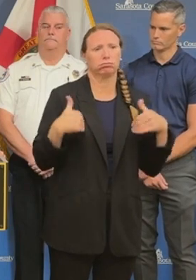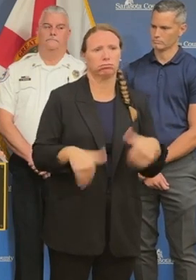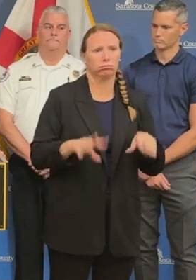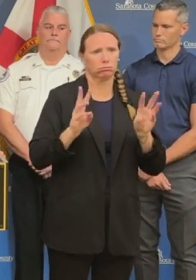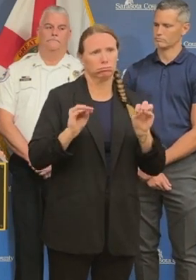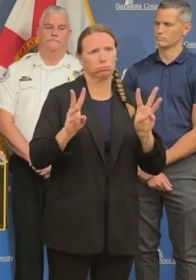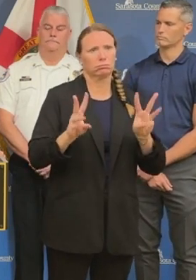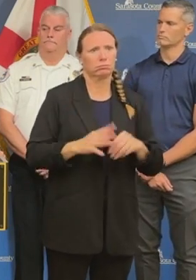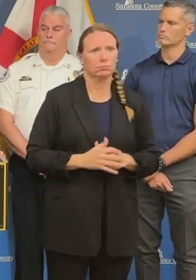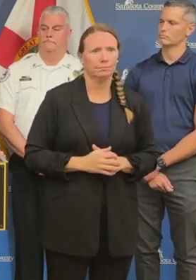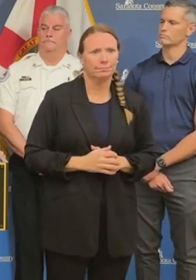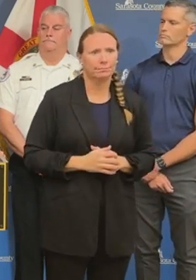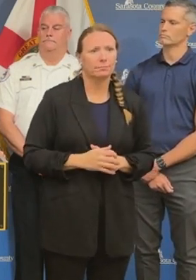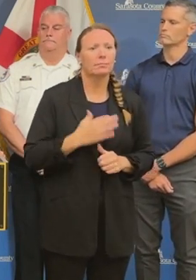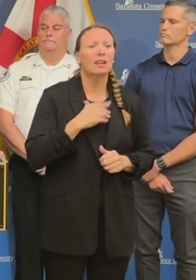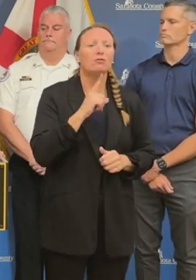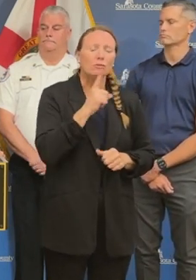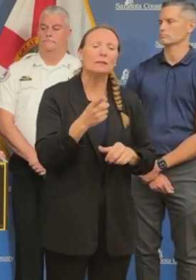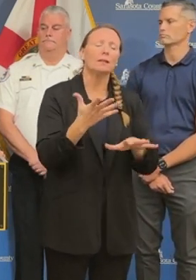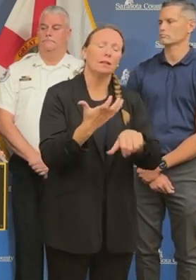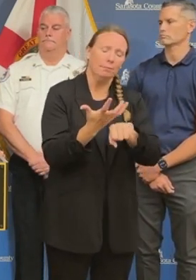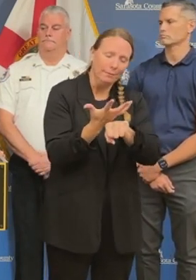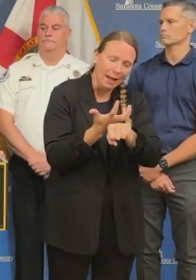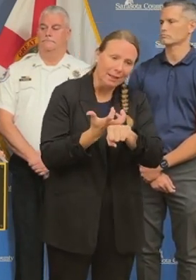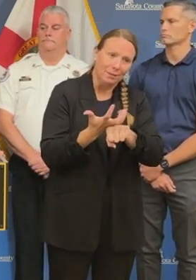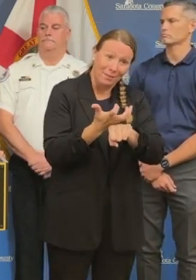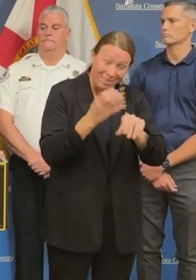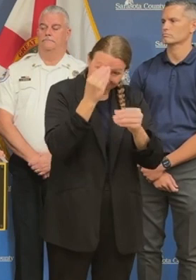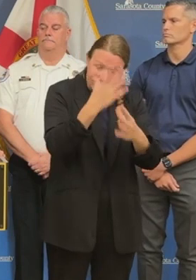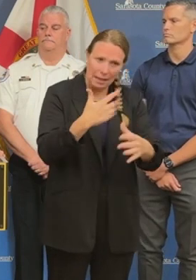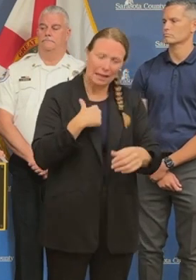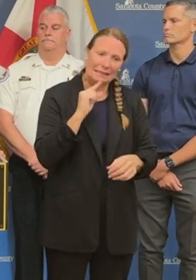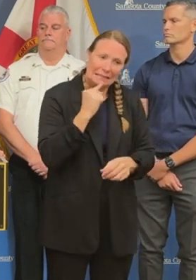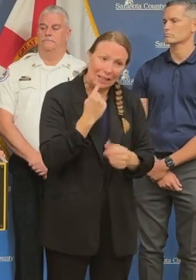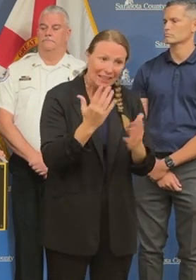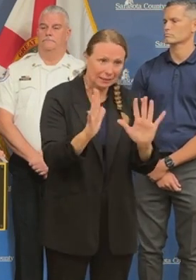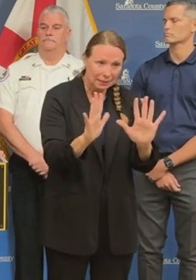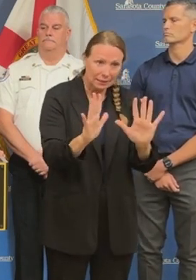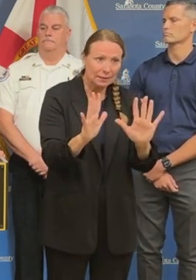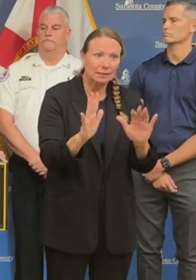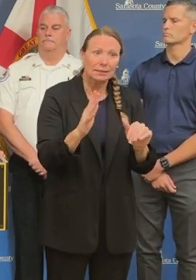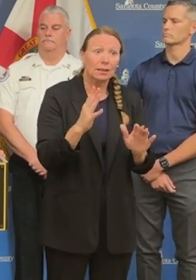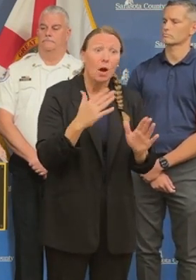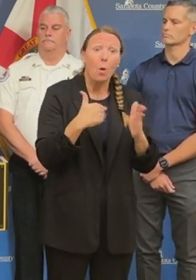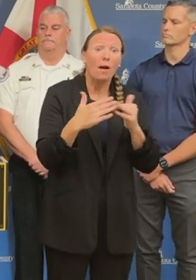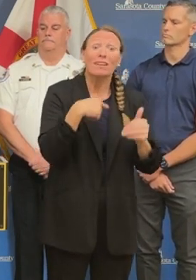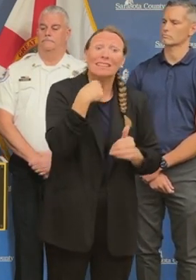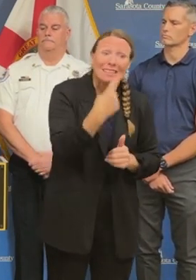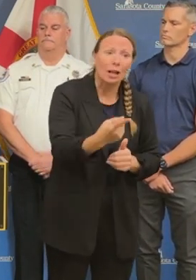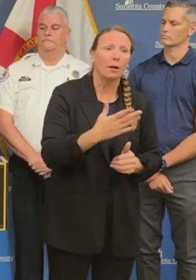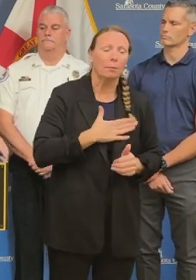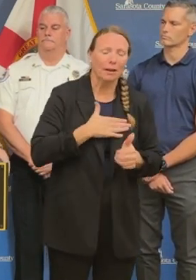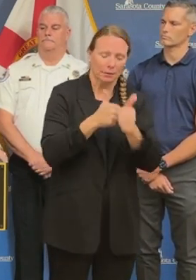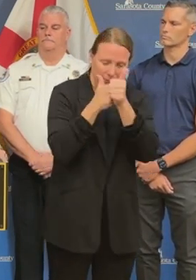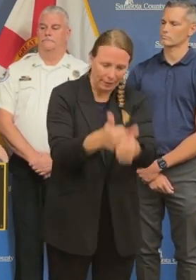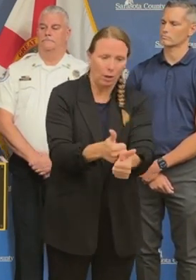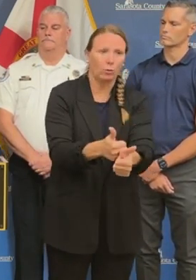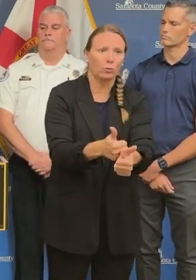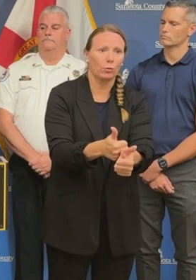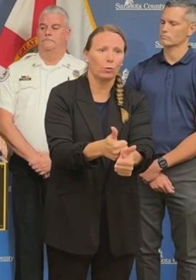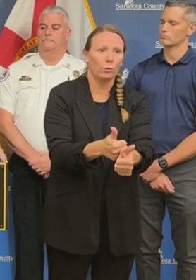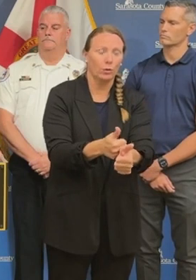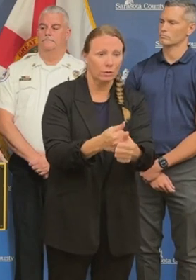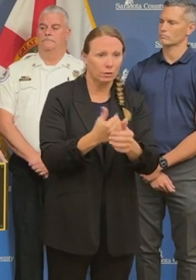encourage you to implore you to do whatever these folks say to do. Listen closely to their instructions, especially related to